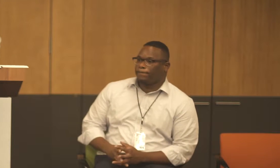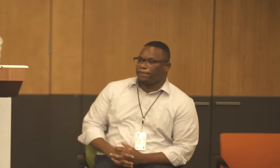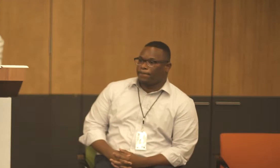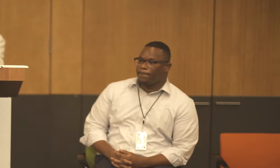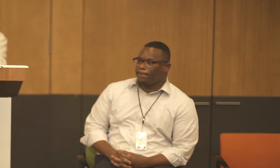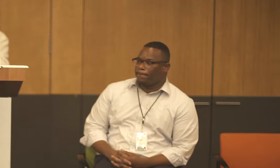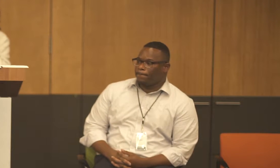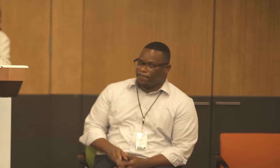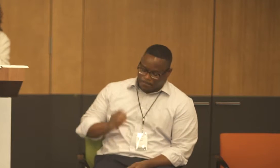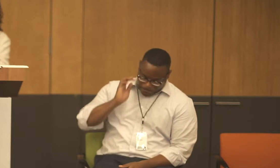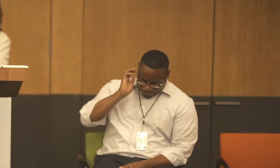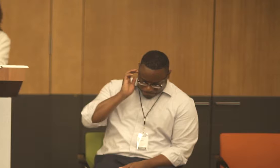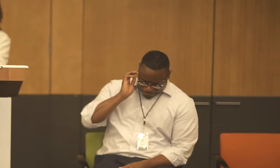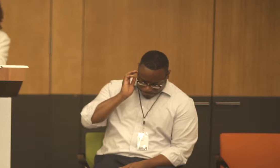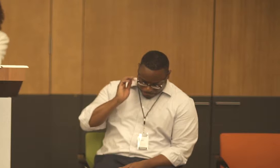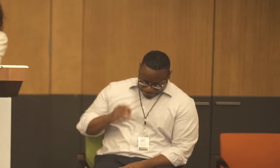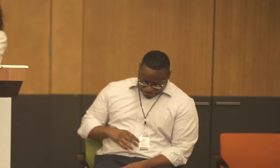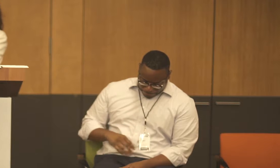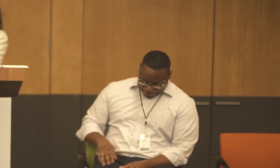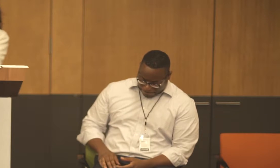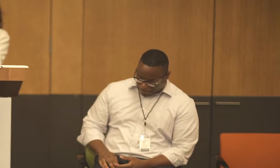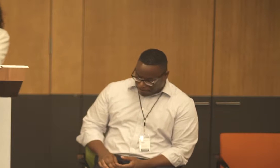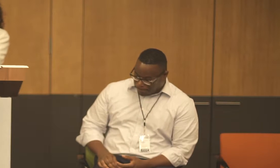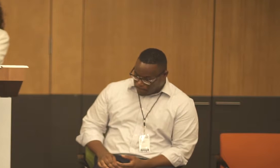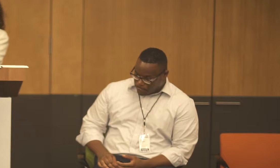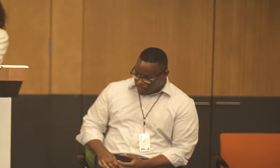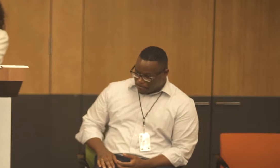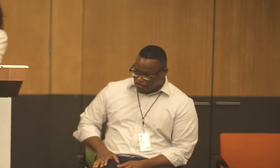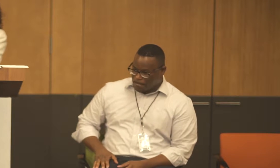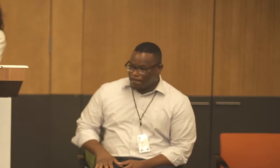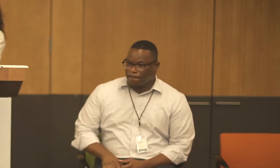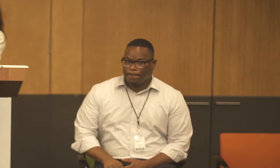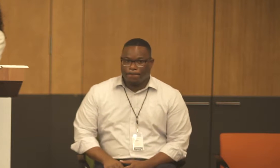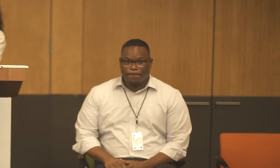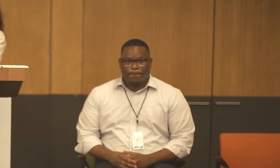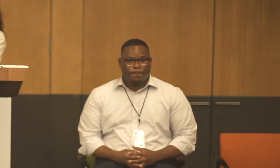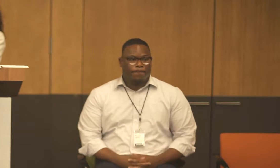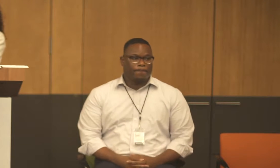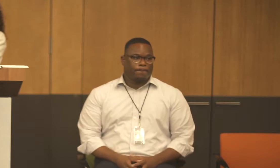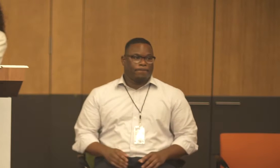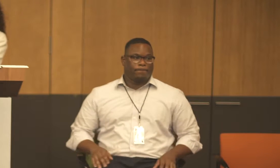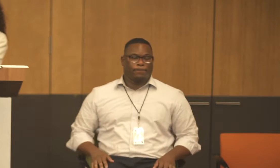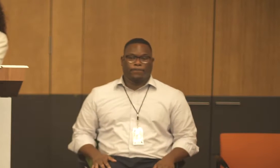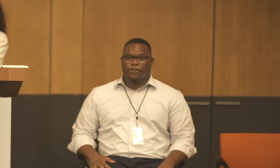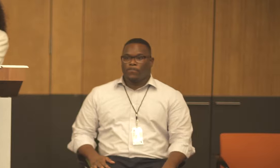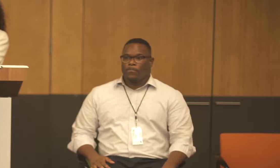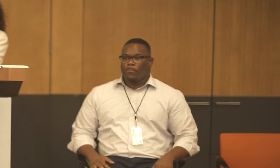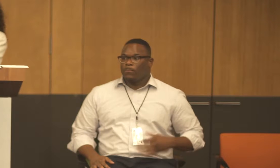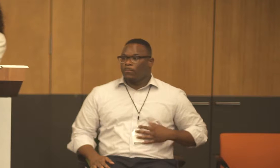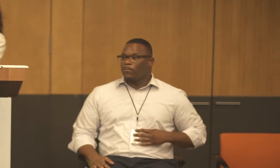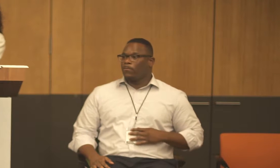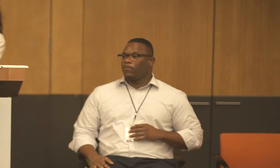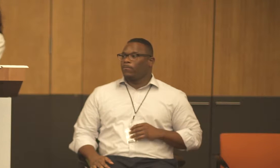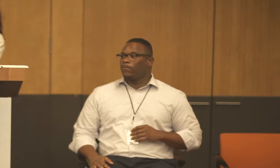And you all mentioned that the challenges aren't really ever unexpected. Why do you think that is? Like, what is the biggest